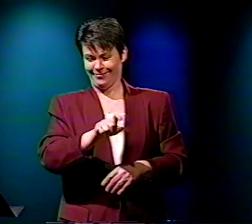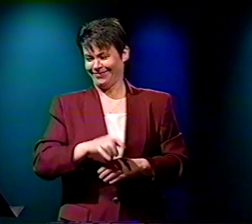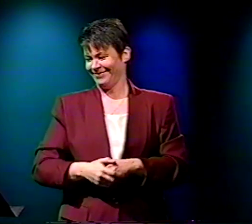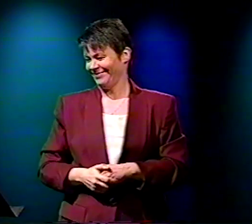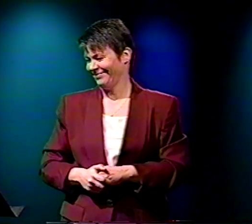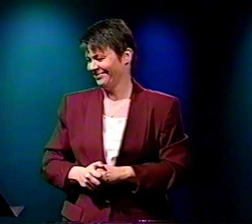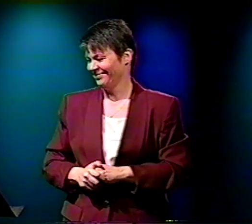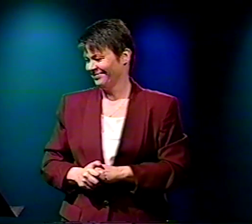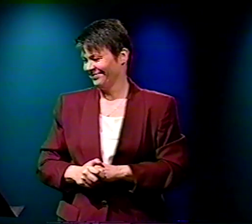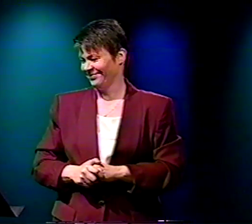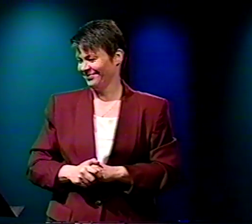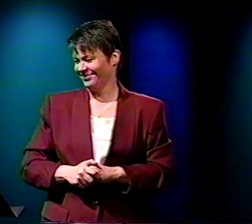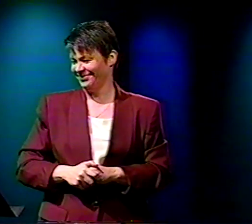what processing really is?